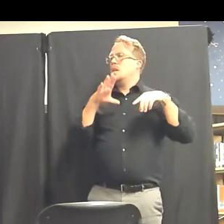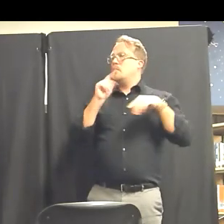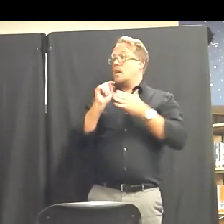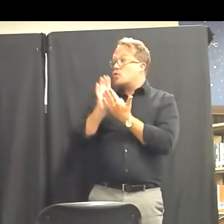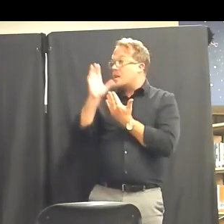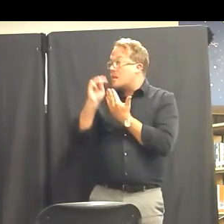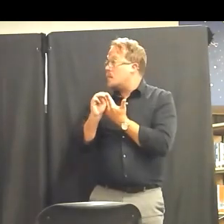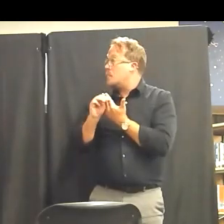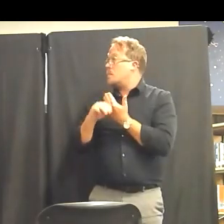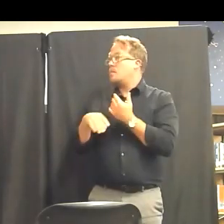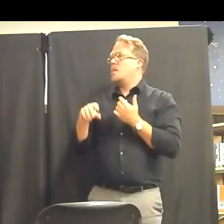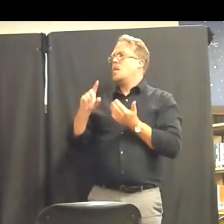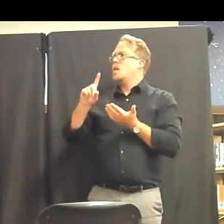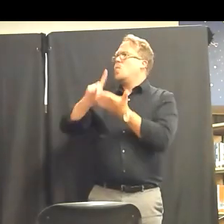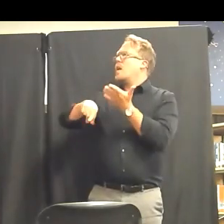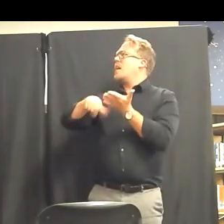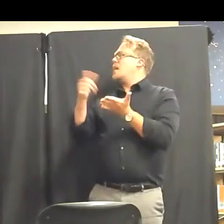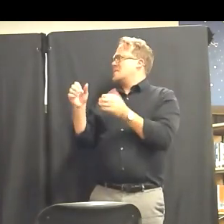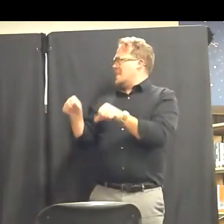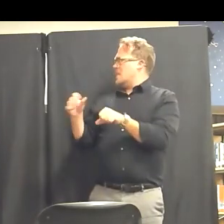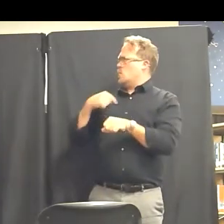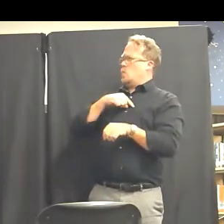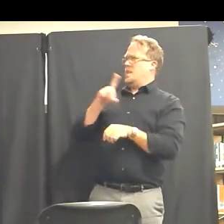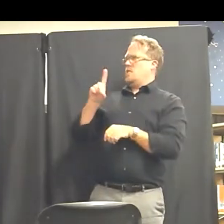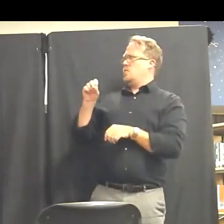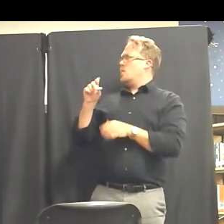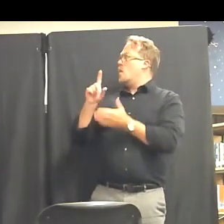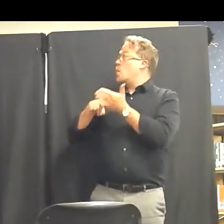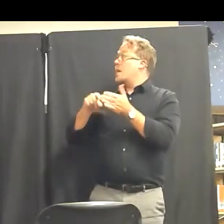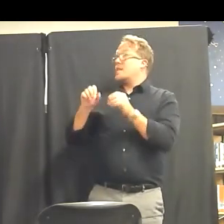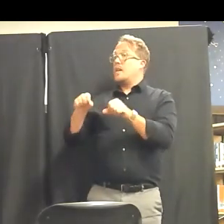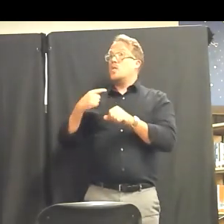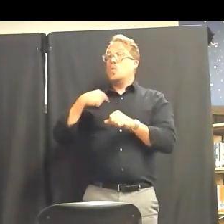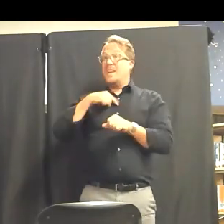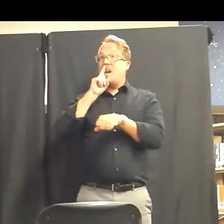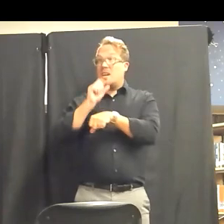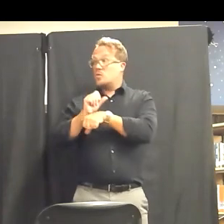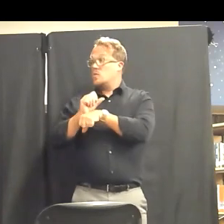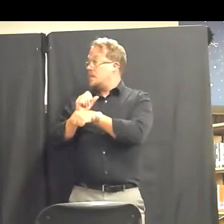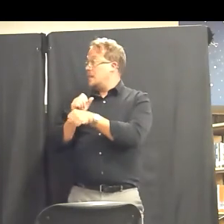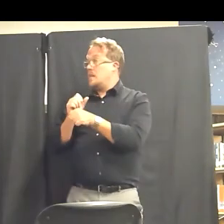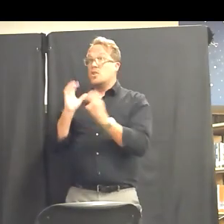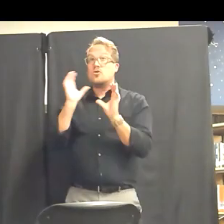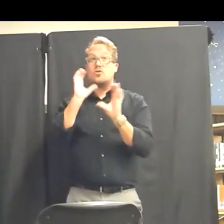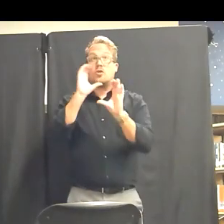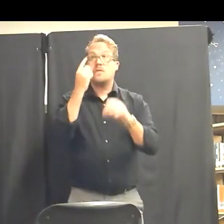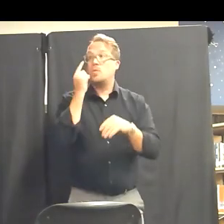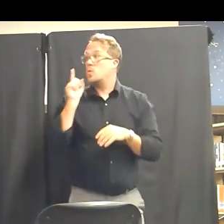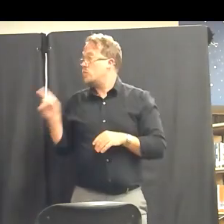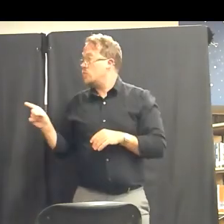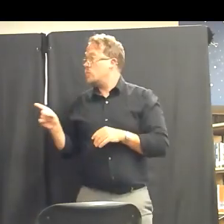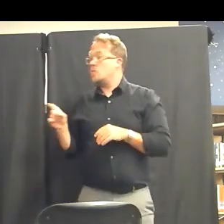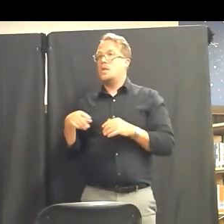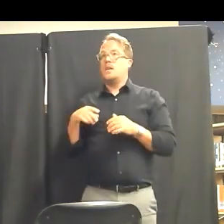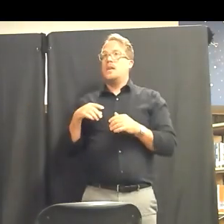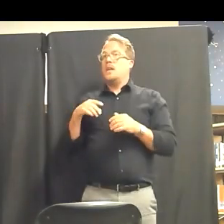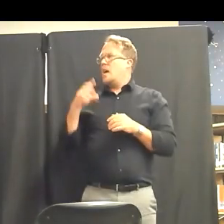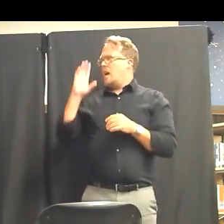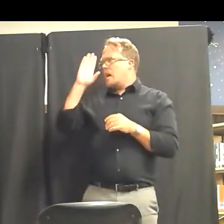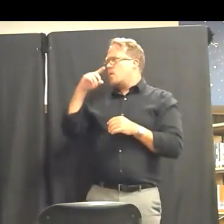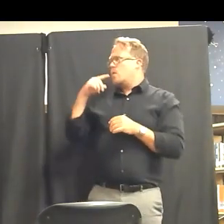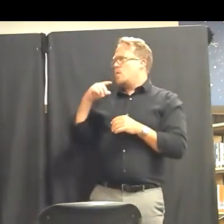curriculum, what can we do? What can we go search for you and help you with? I know we're committed